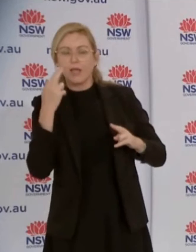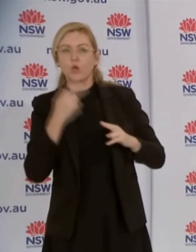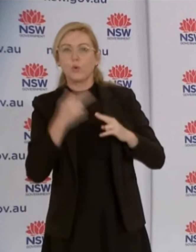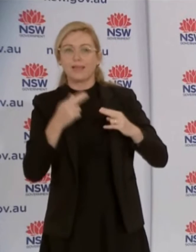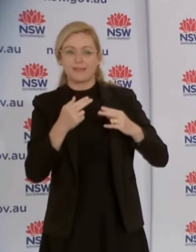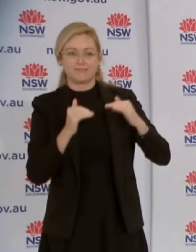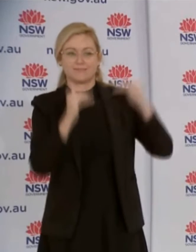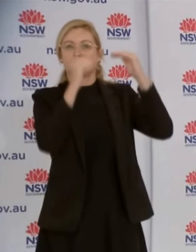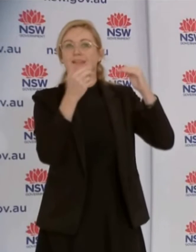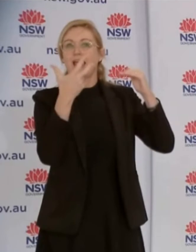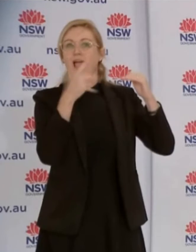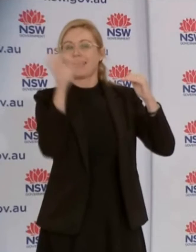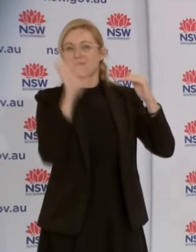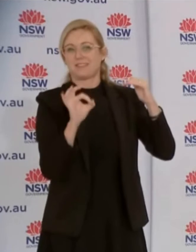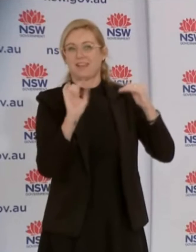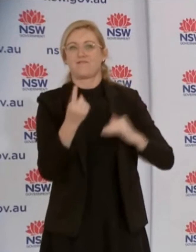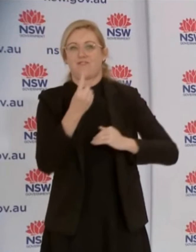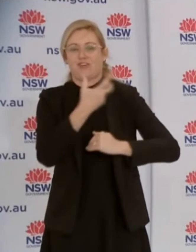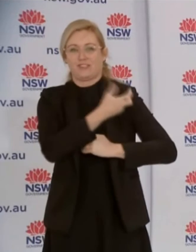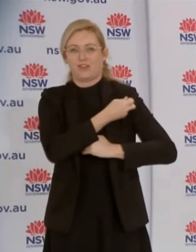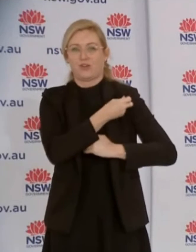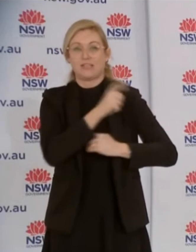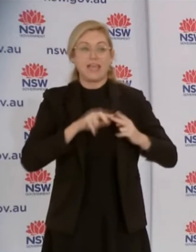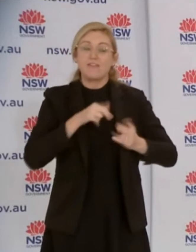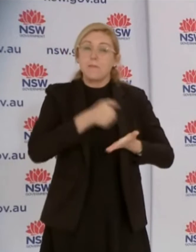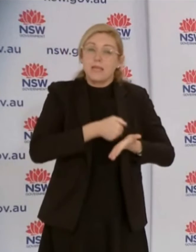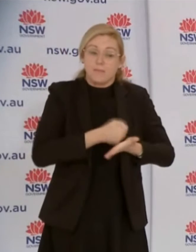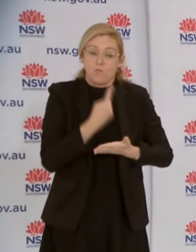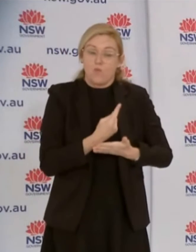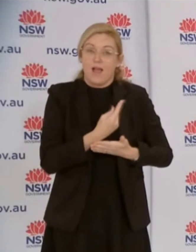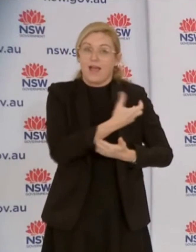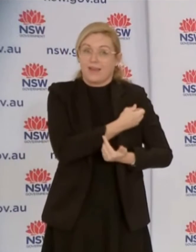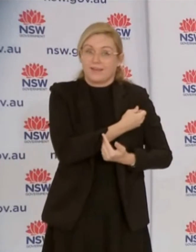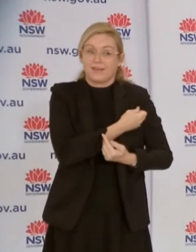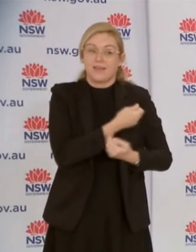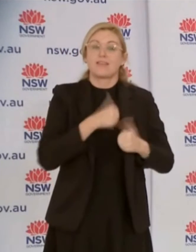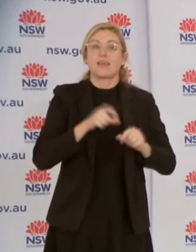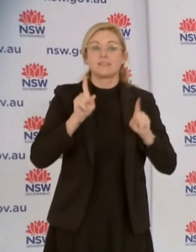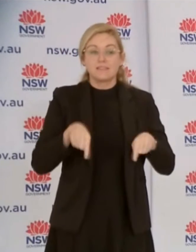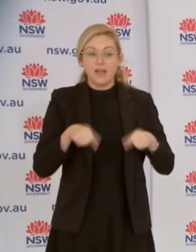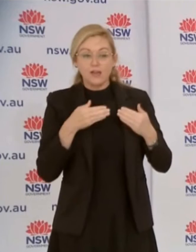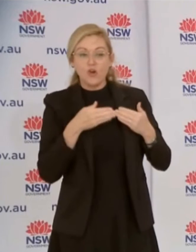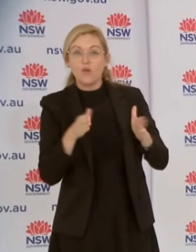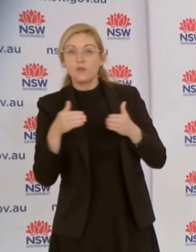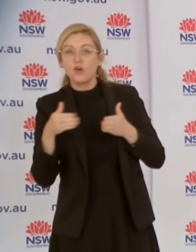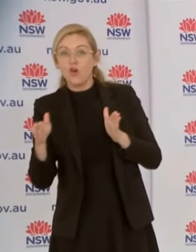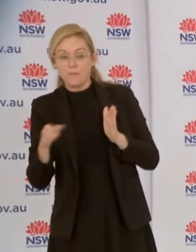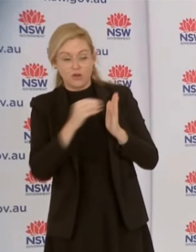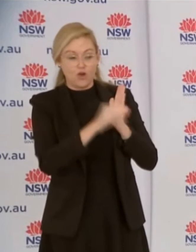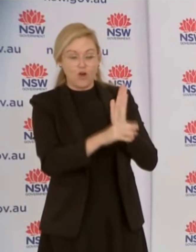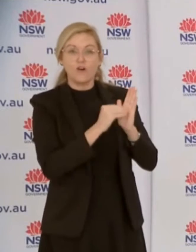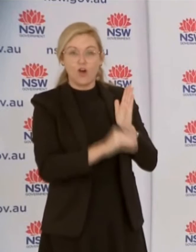dose, because the more people that are vaccinated, at least with one dose, by the time we open up, gives everybody that extra layer of protection.